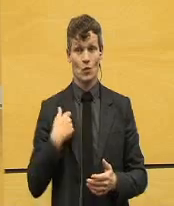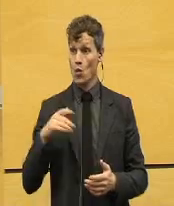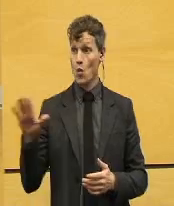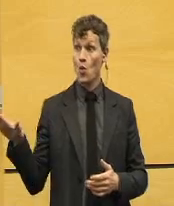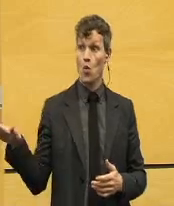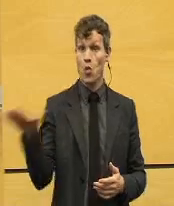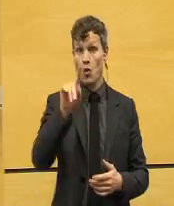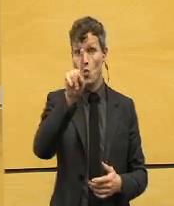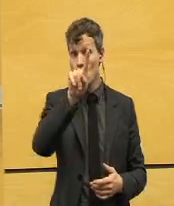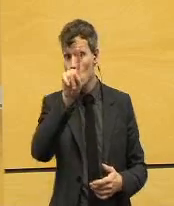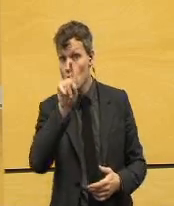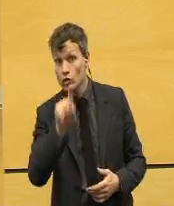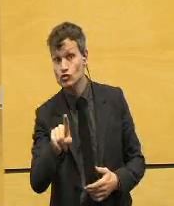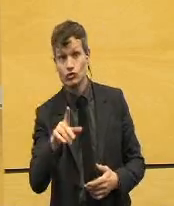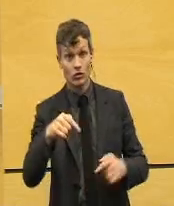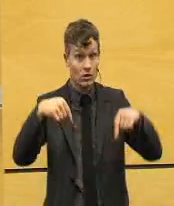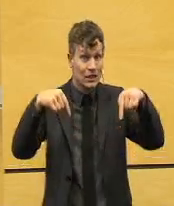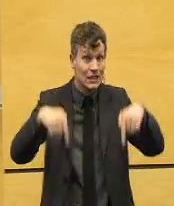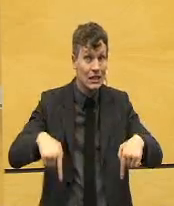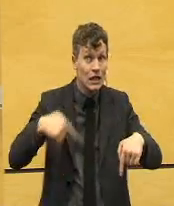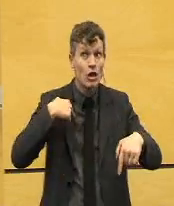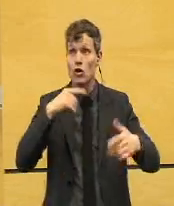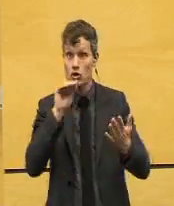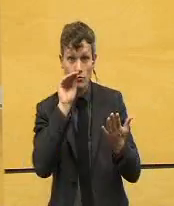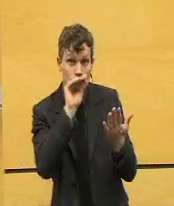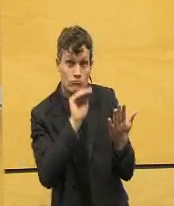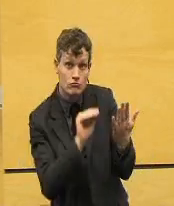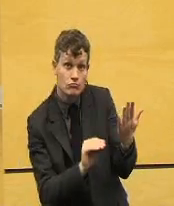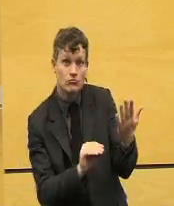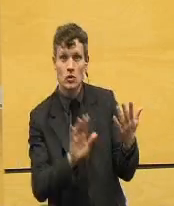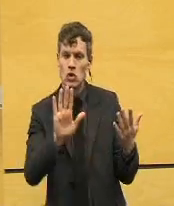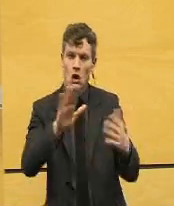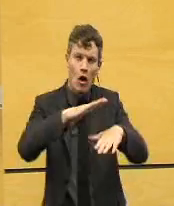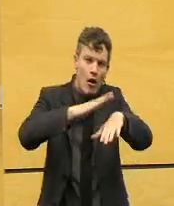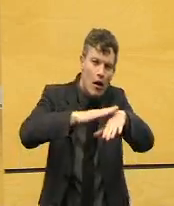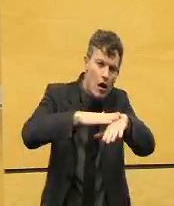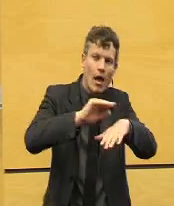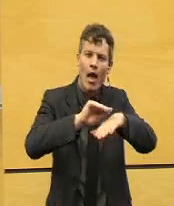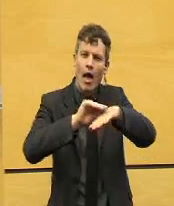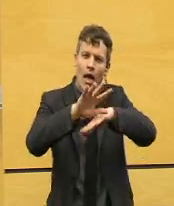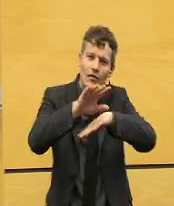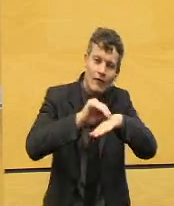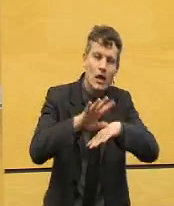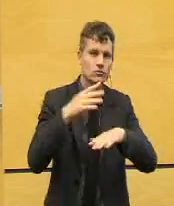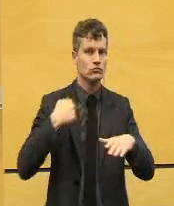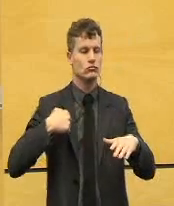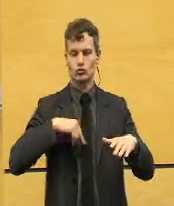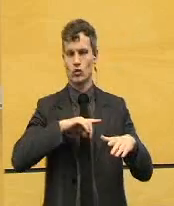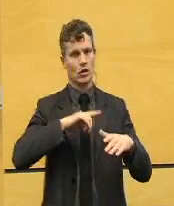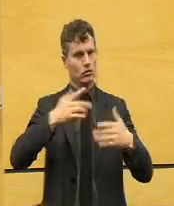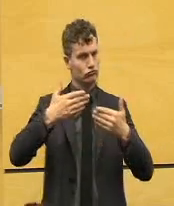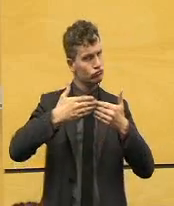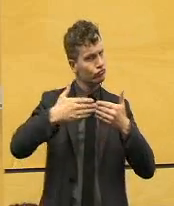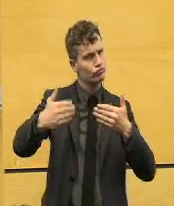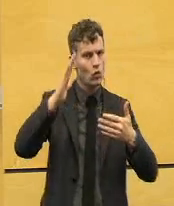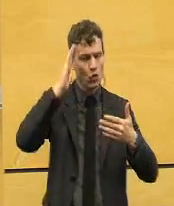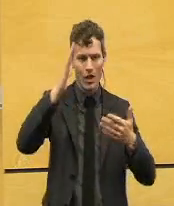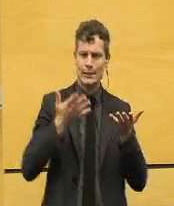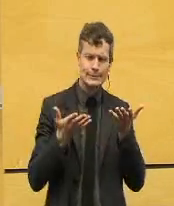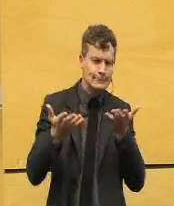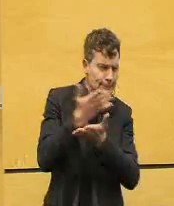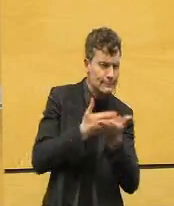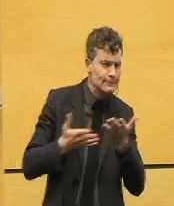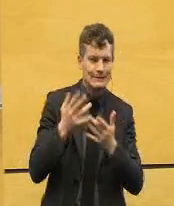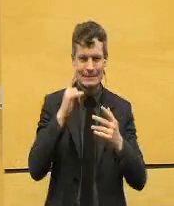here and your advice into account and discuss what we